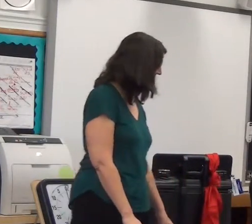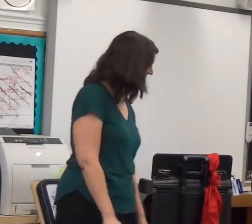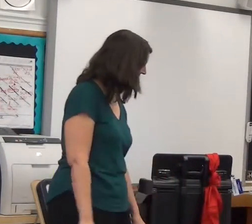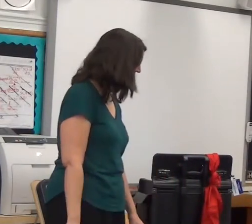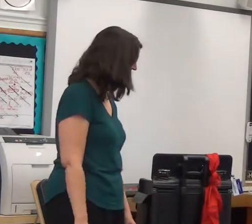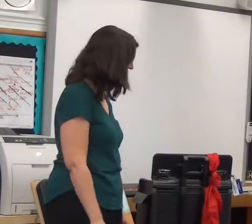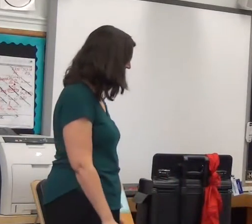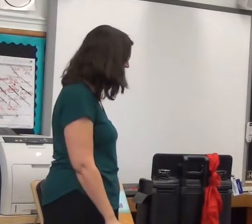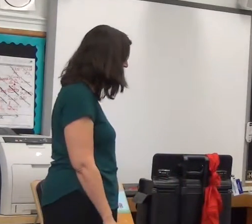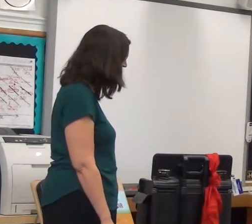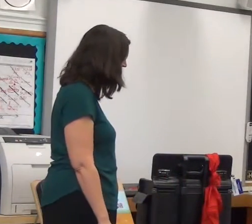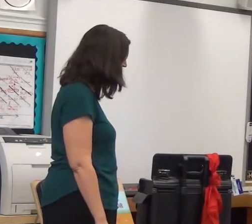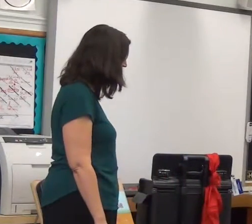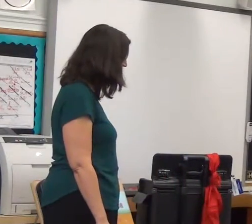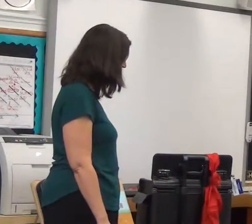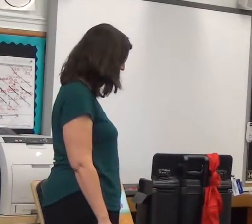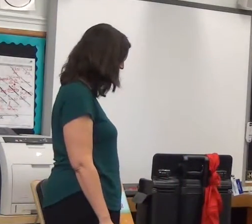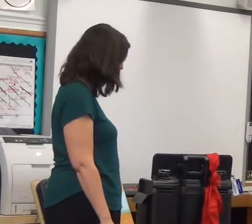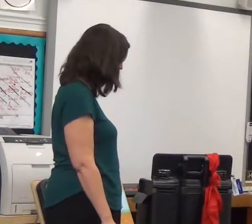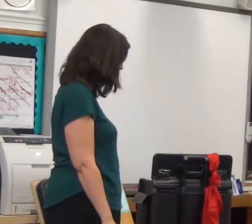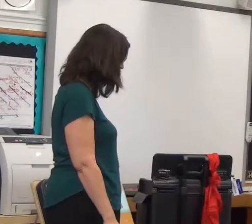Wait a second, Michelle!